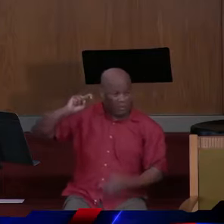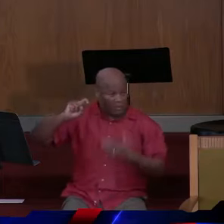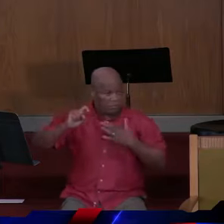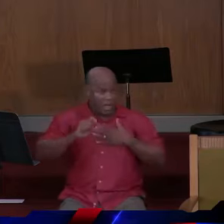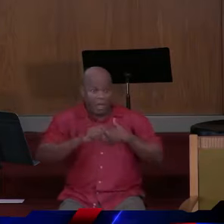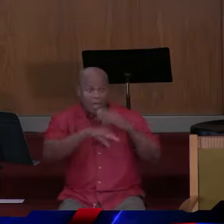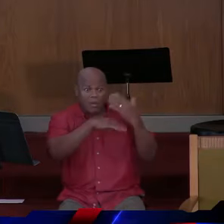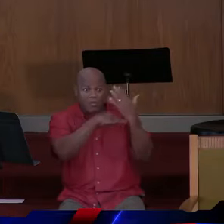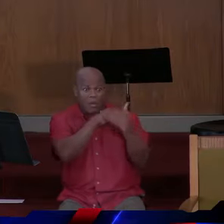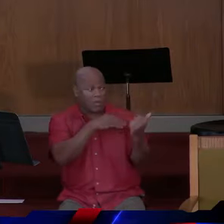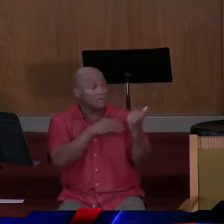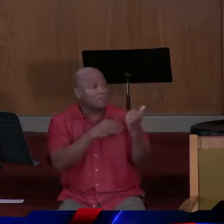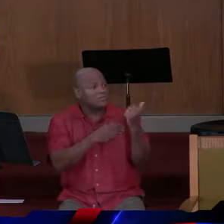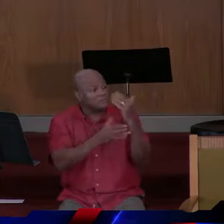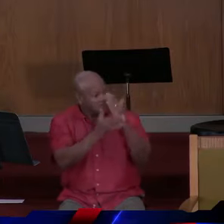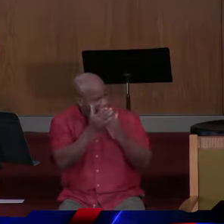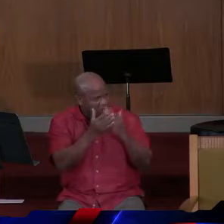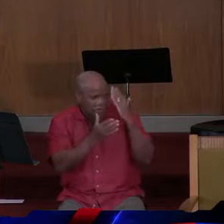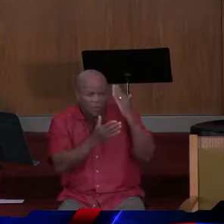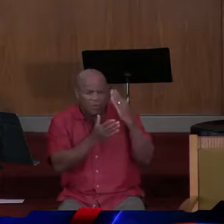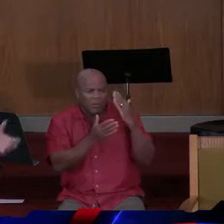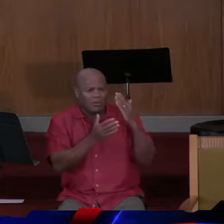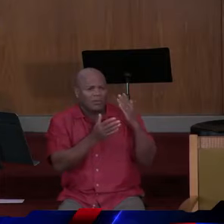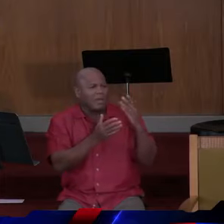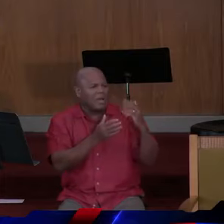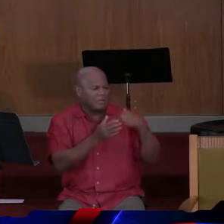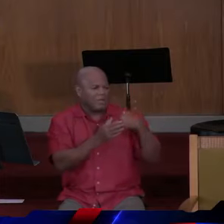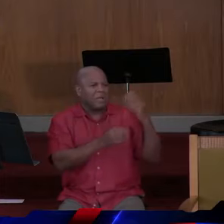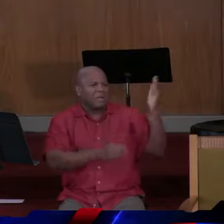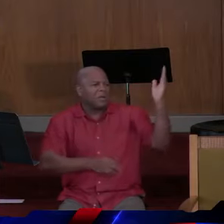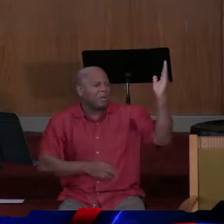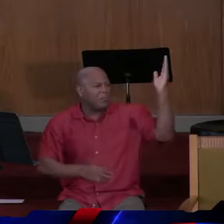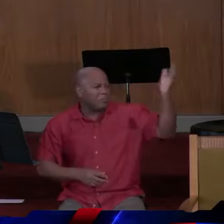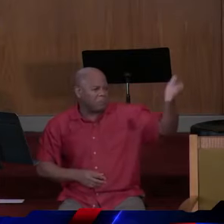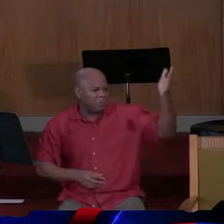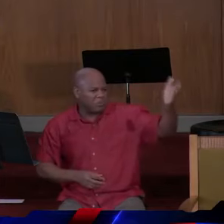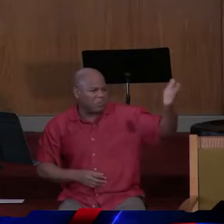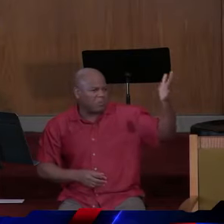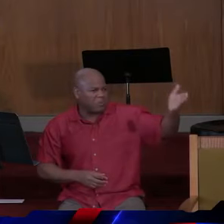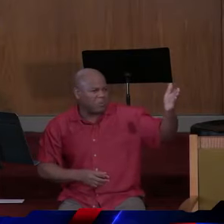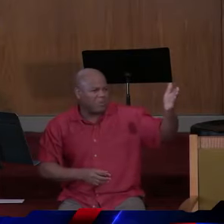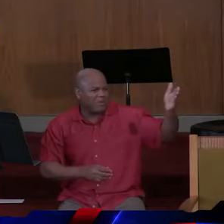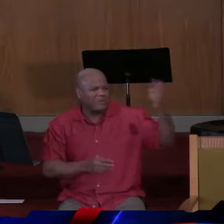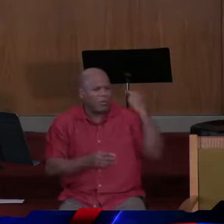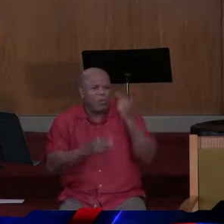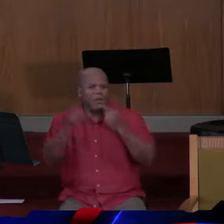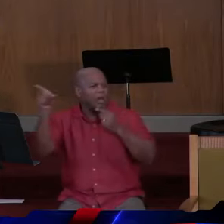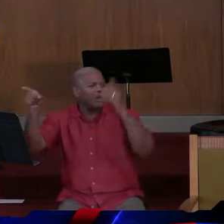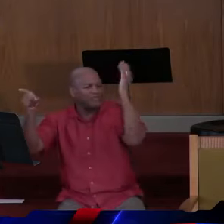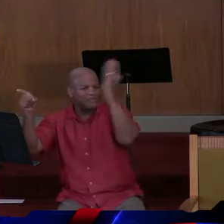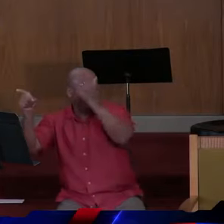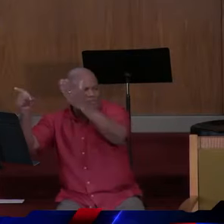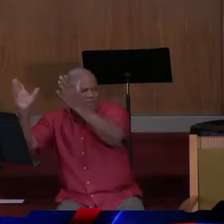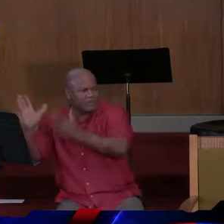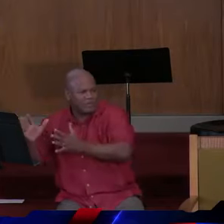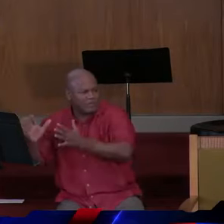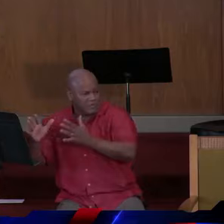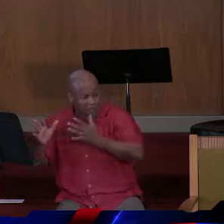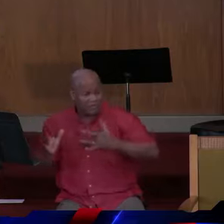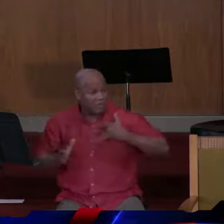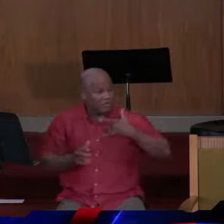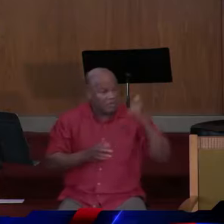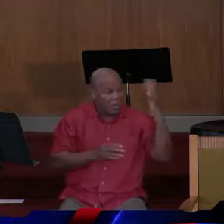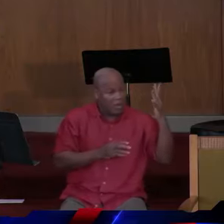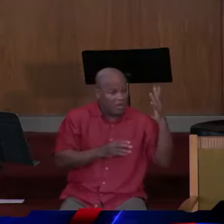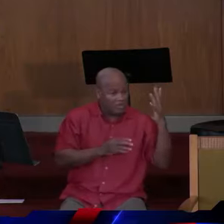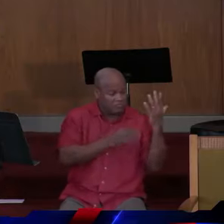Elder Chuck, is to be a preacher's preachers. So I believe God has burdened me with